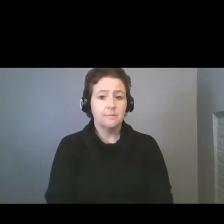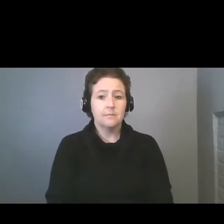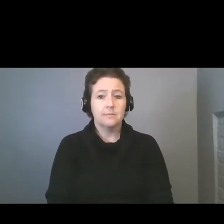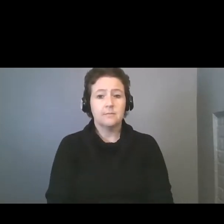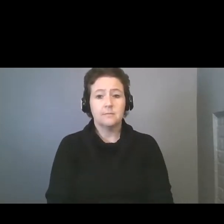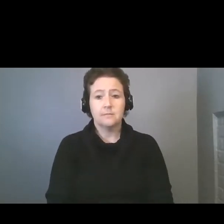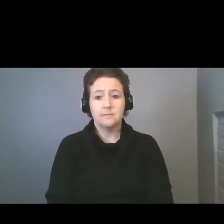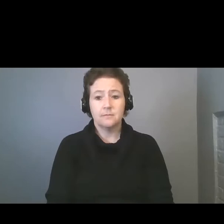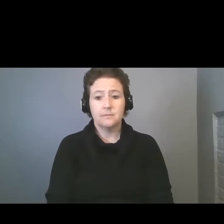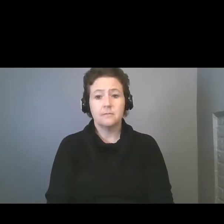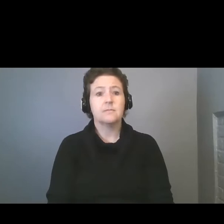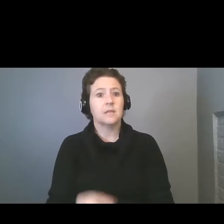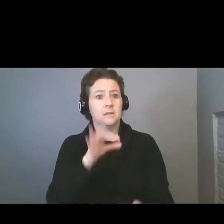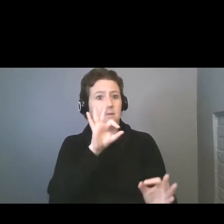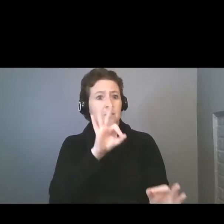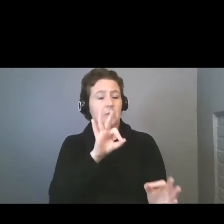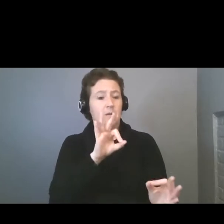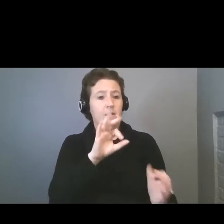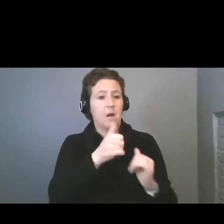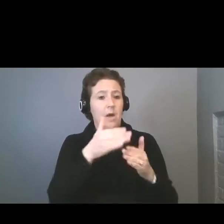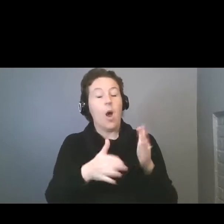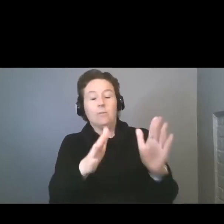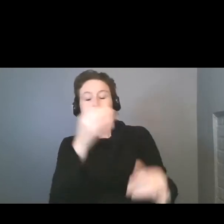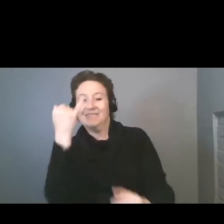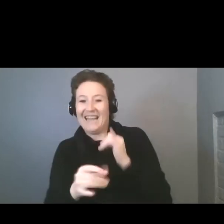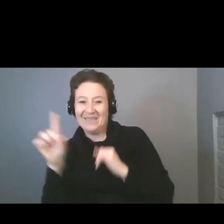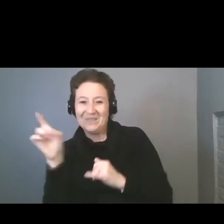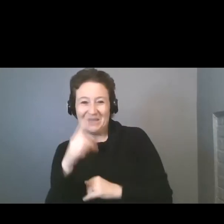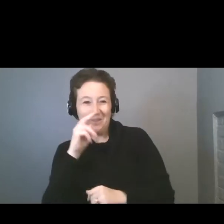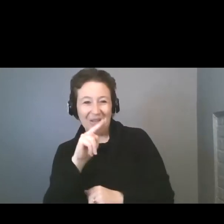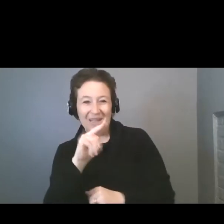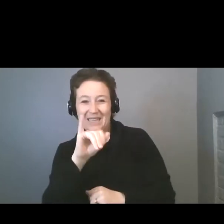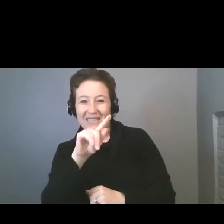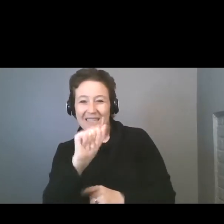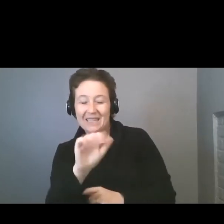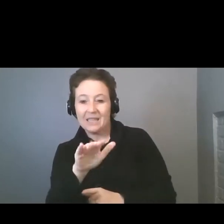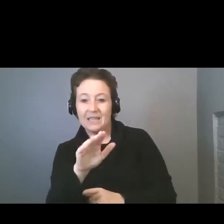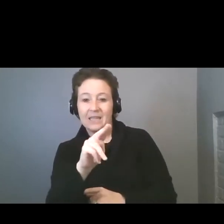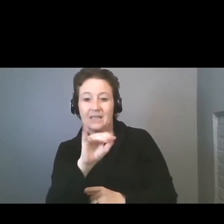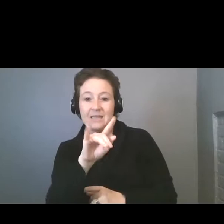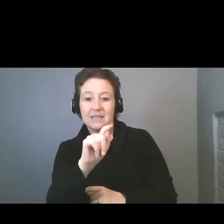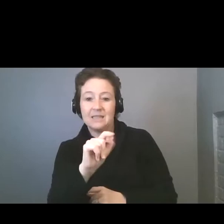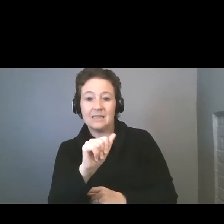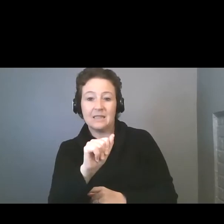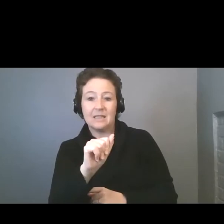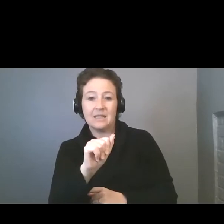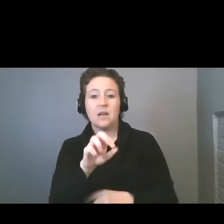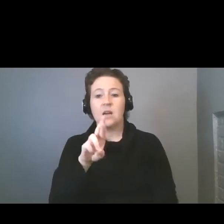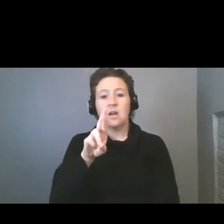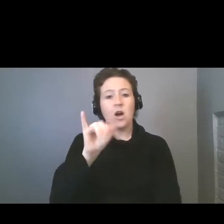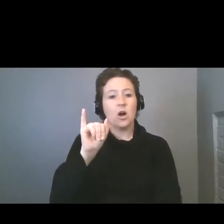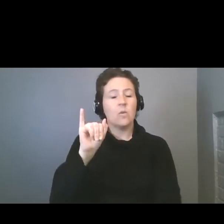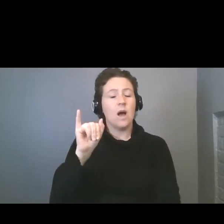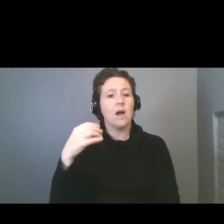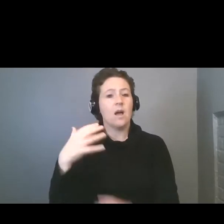I think that's a perfect way to end this. One last question. This one is for Nita. For Nita, could you tell us what the Rock Island County Health Department